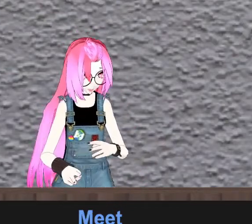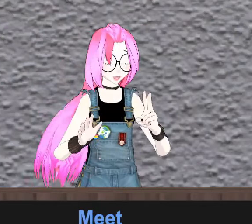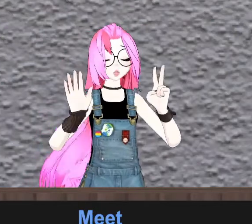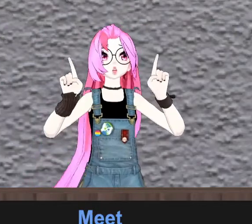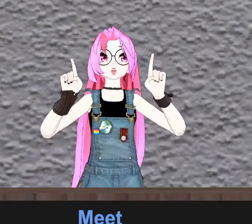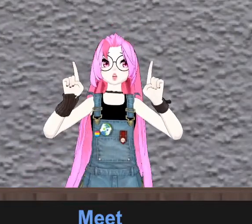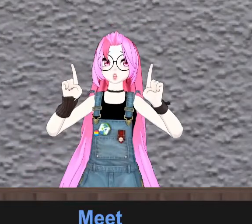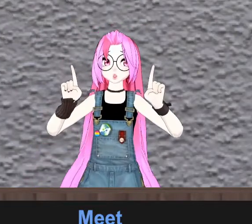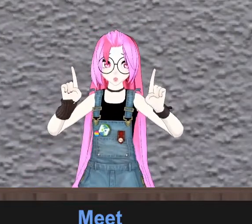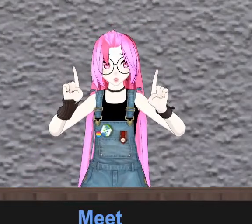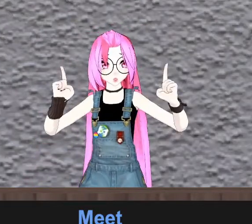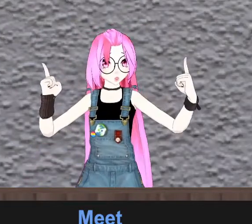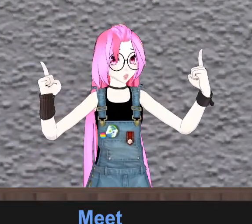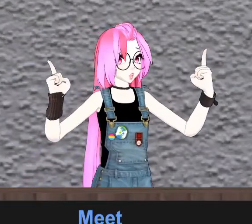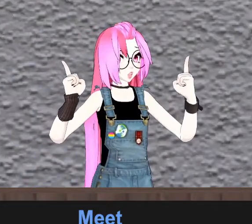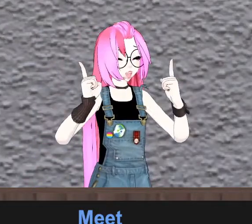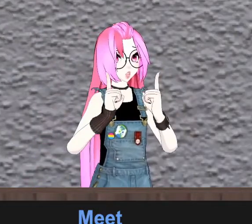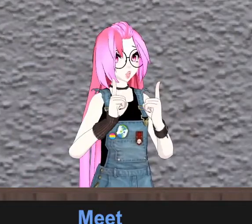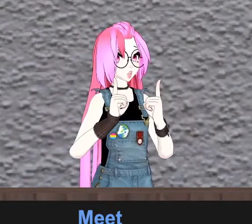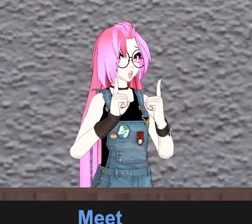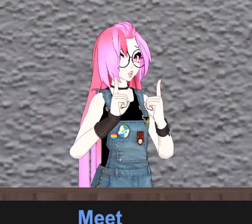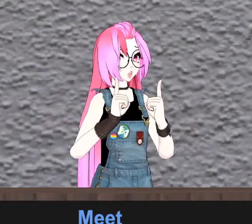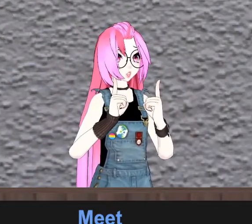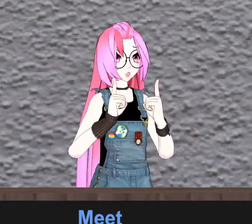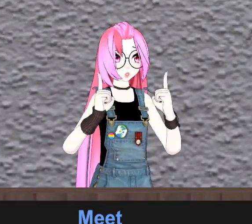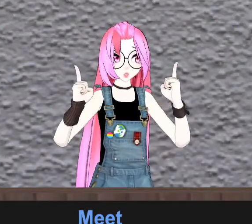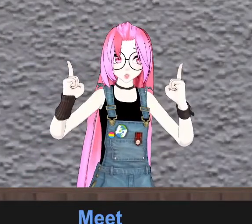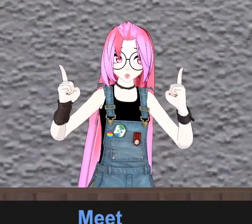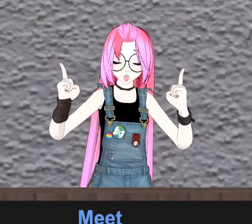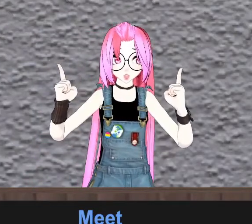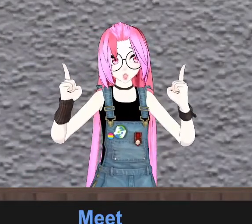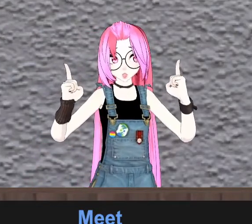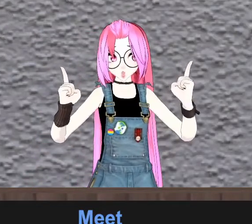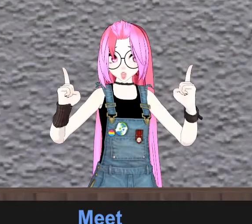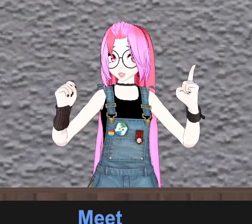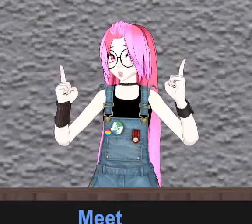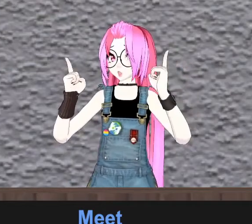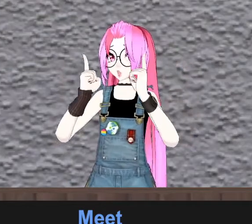have two people here, and they come together to meet. One person,